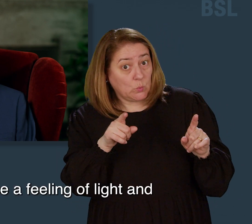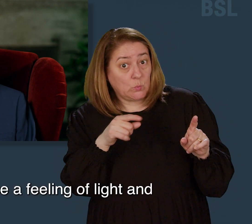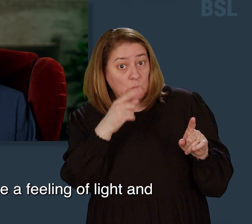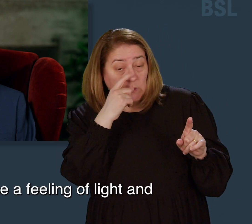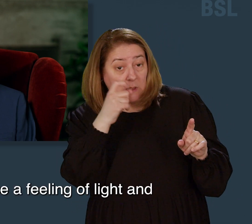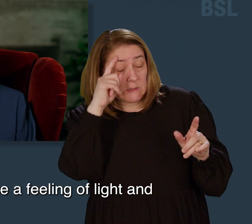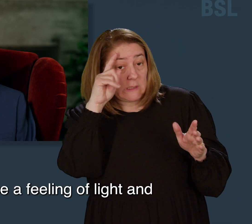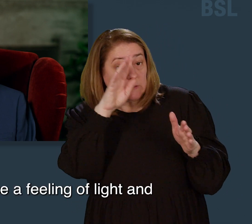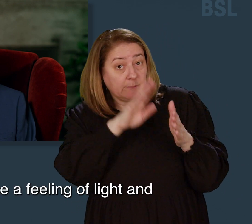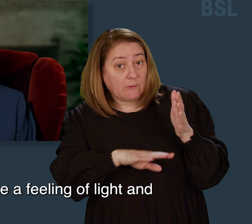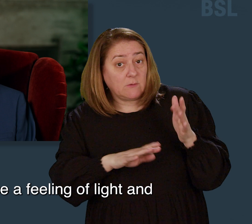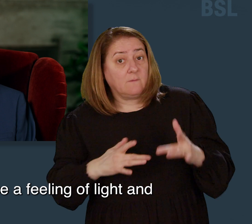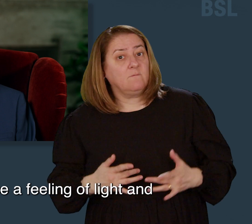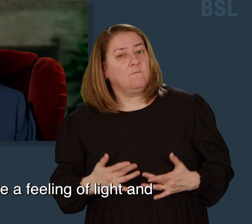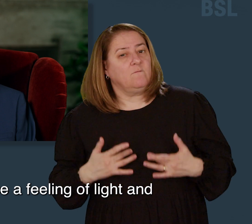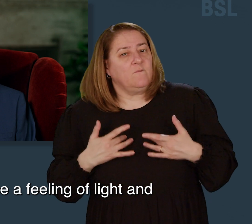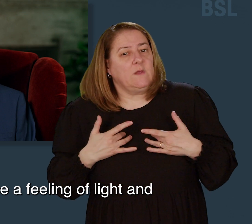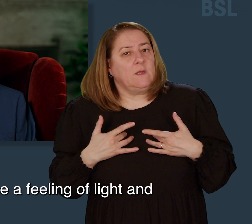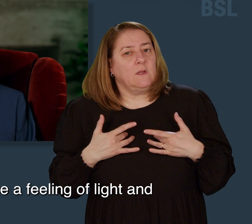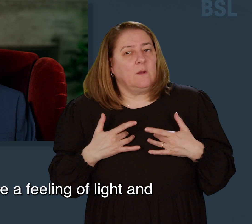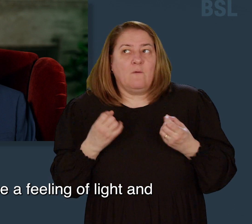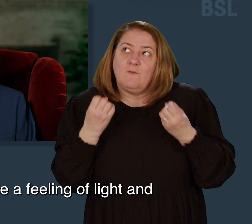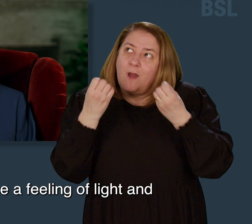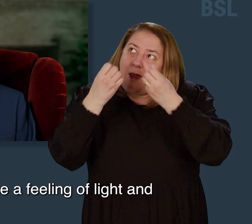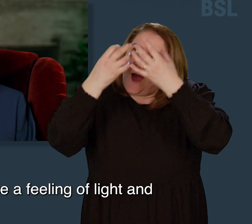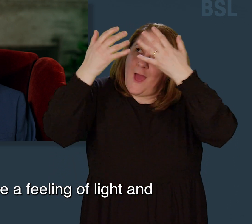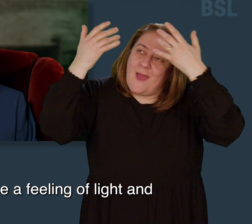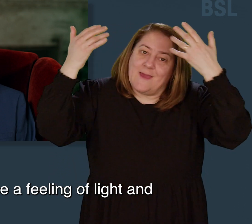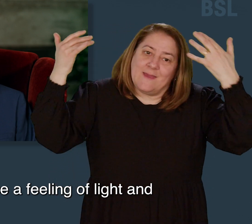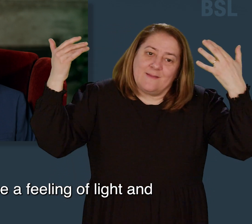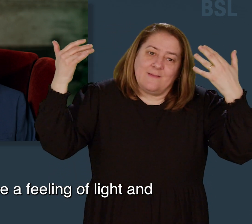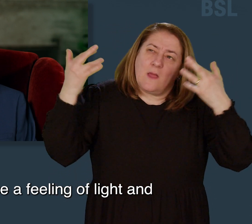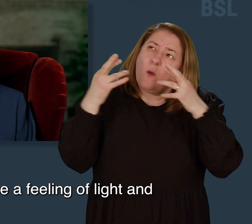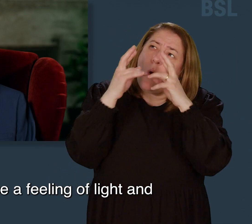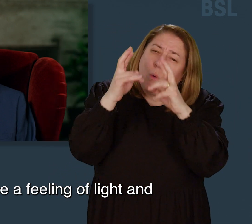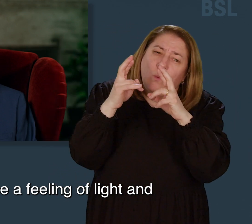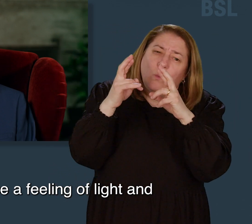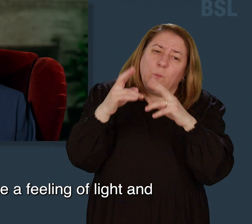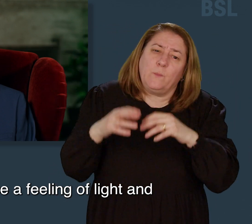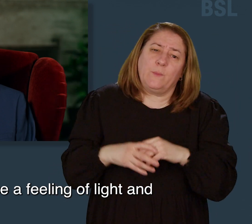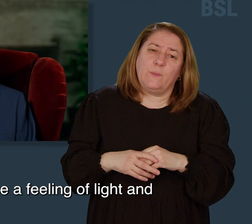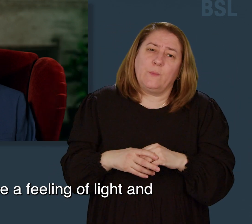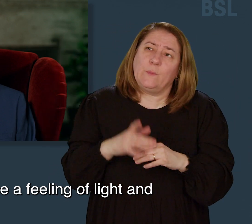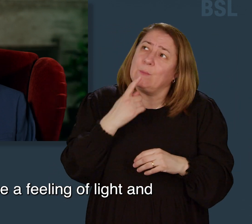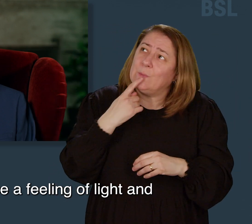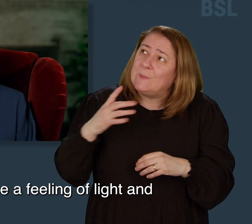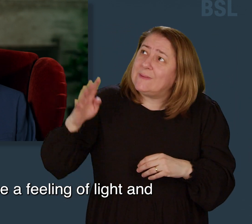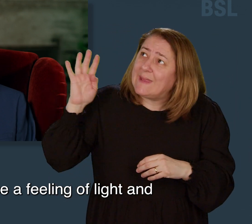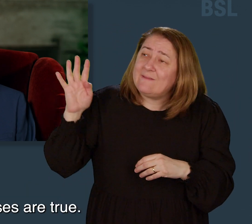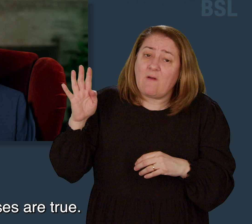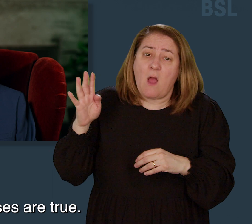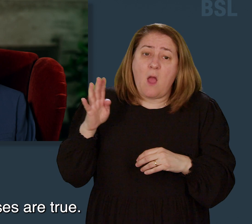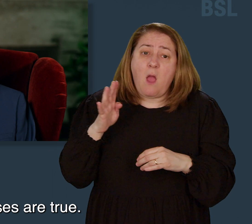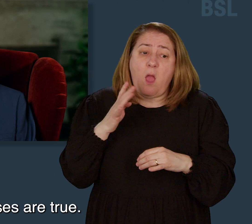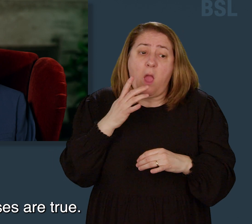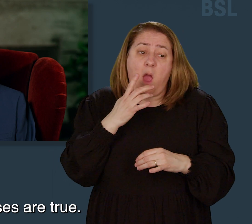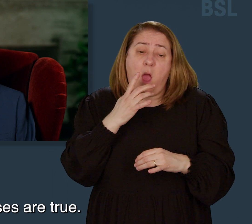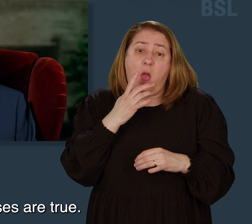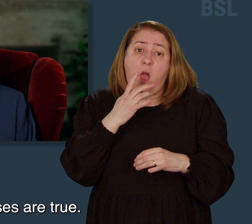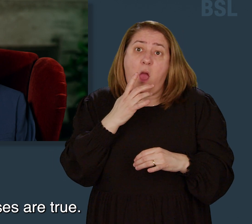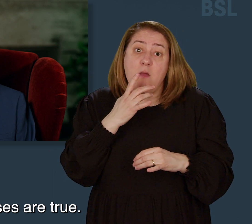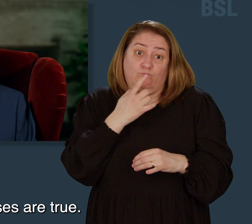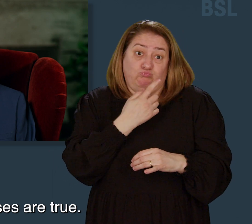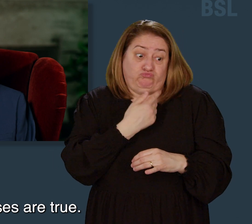You may then experience a feeling of light and hope, testifying that